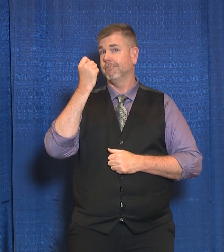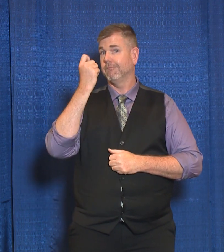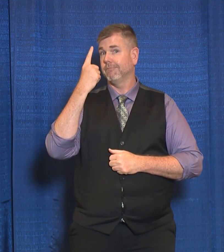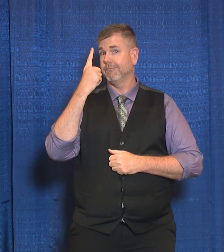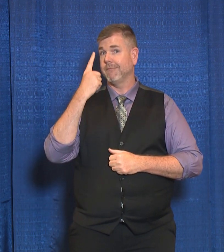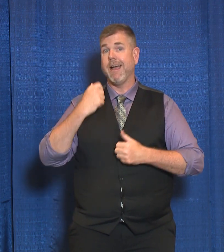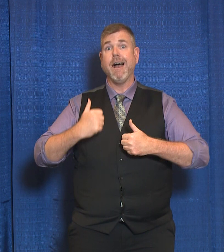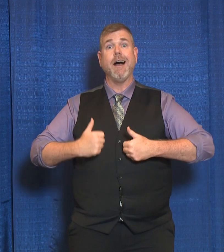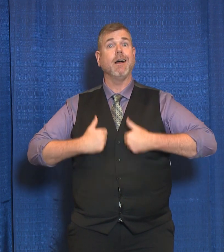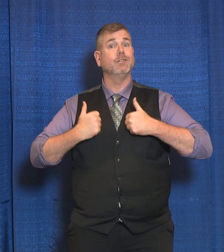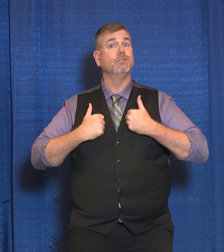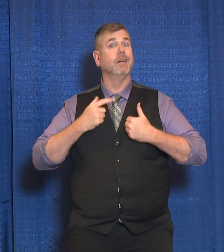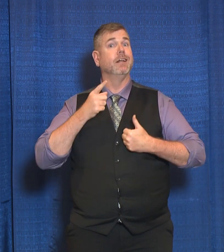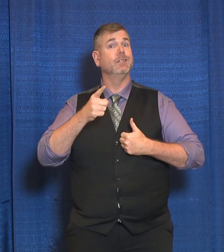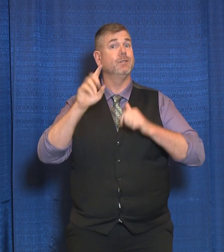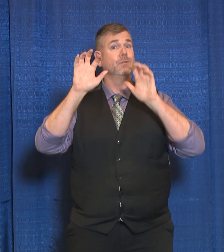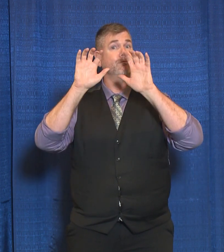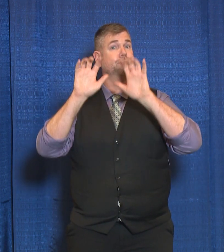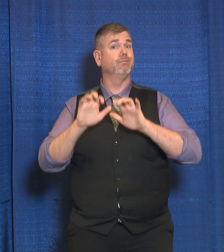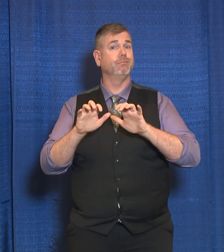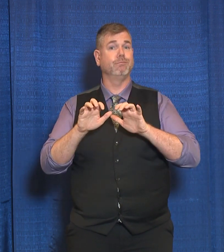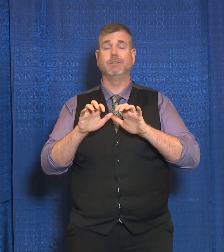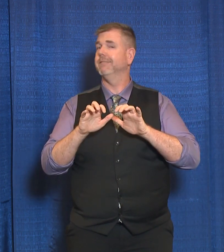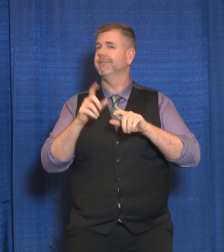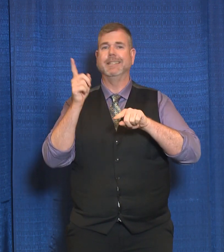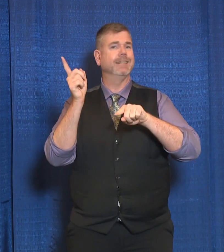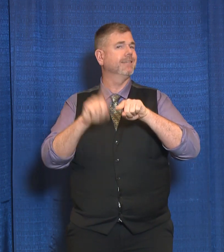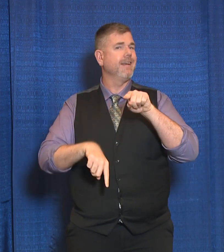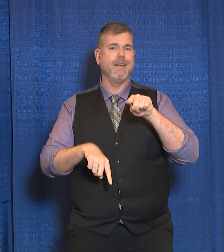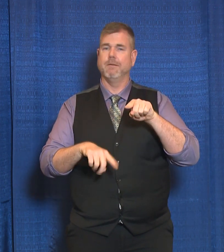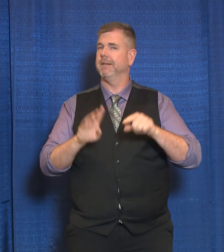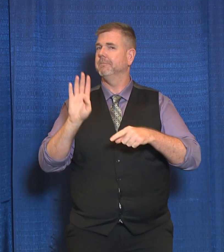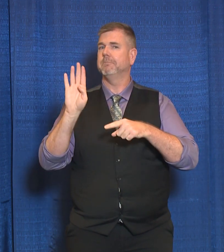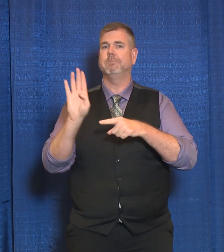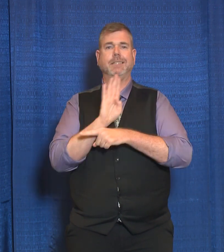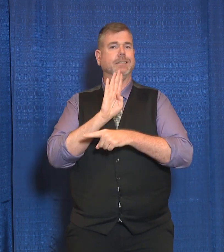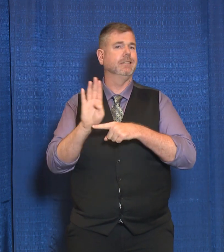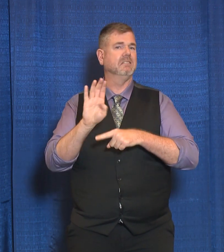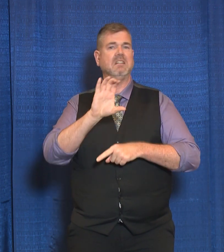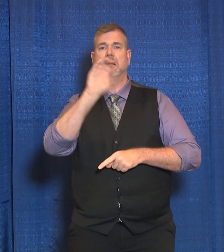This address cannot be a business address or a P.O. box.